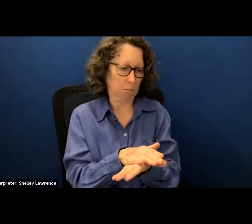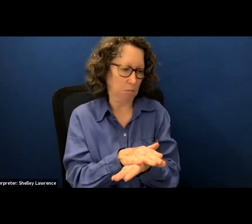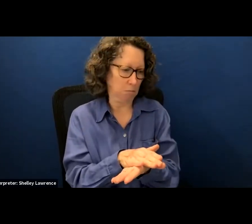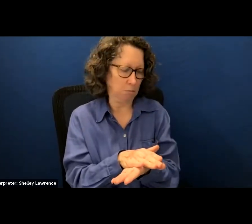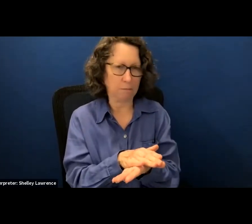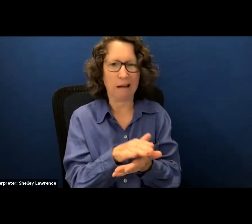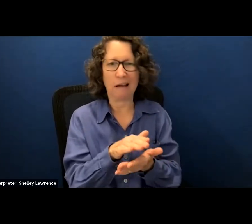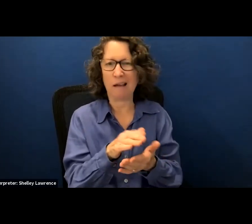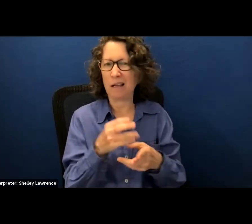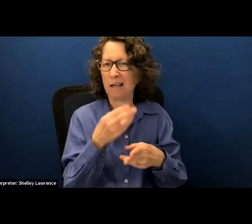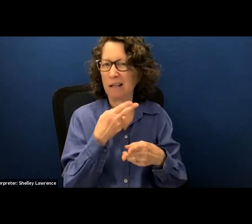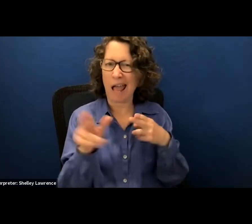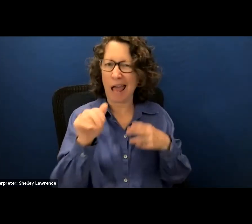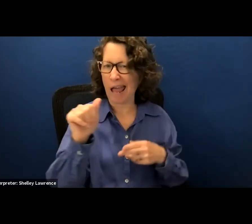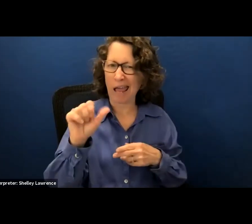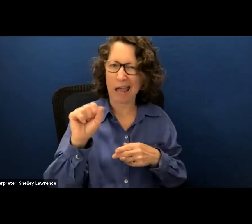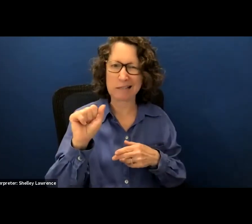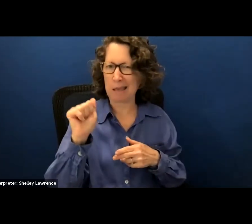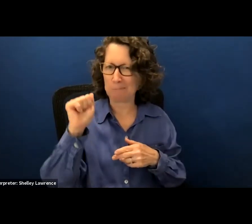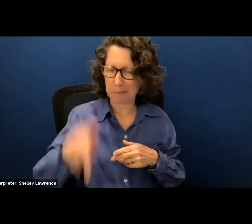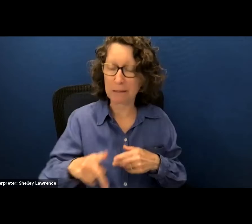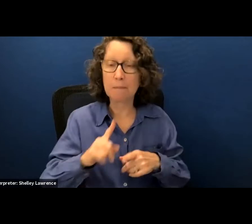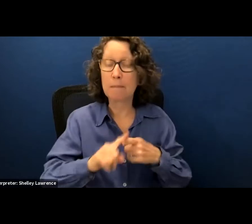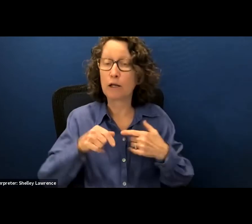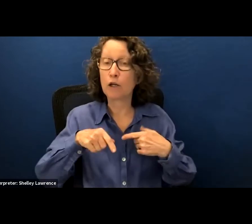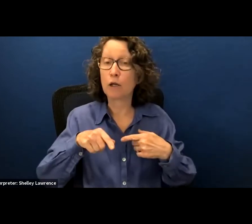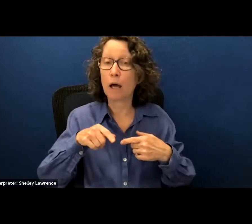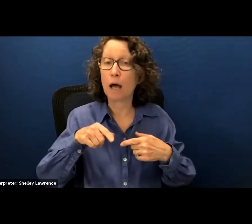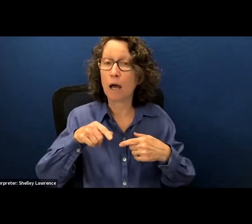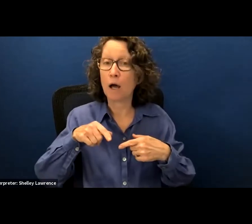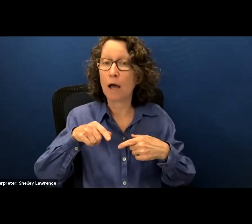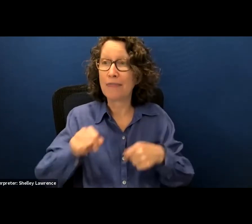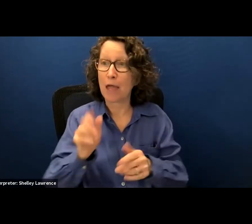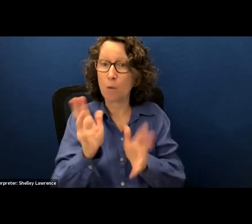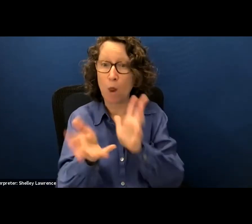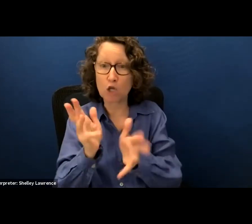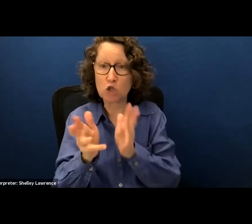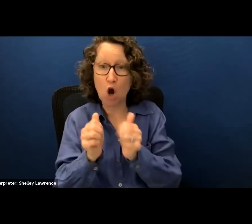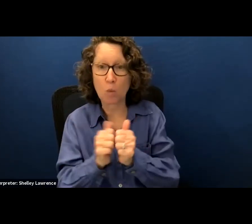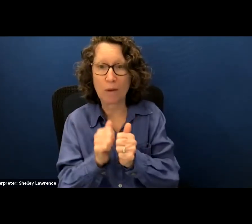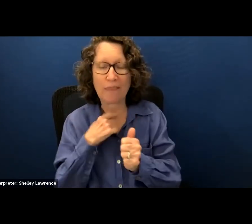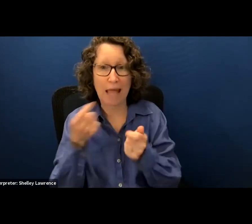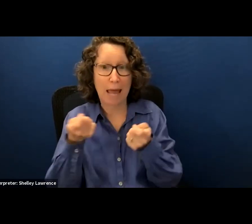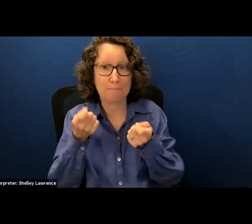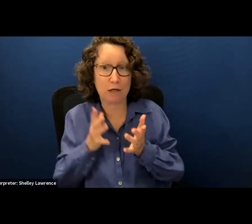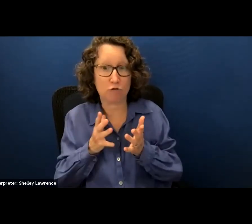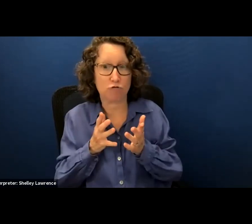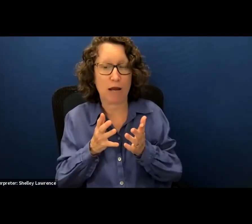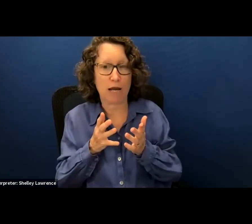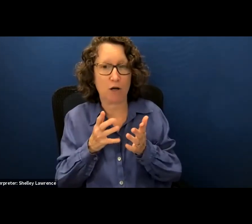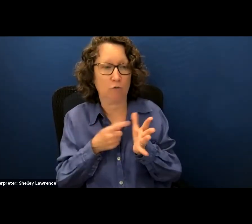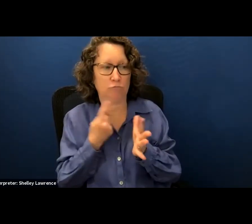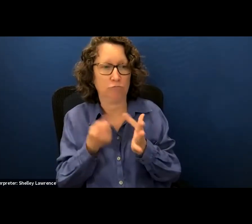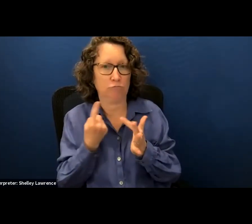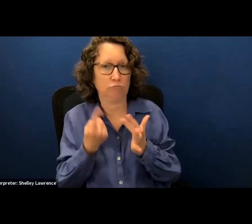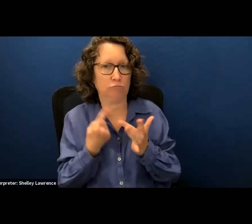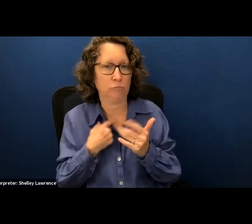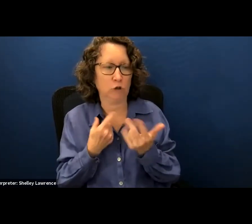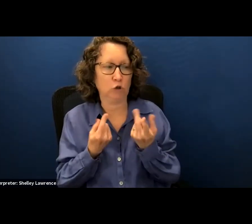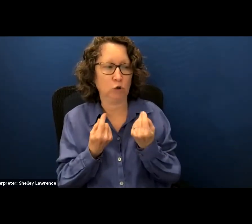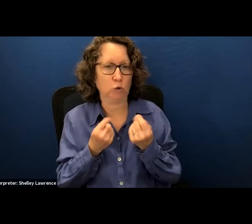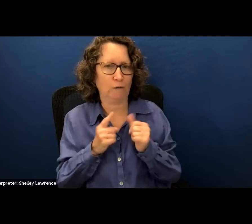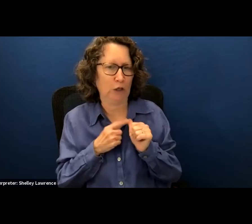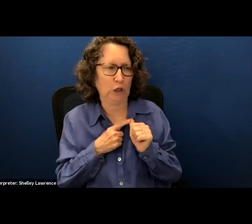as soon as they can, but in the meantime, they will talk the administrator through what other steps need to be